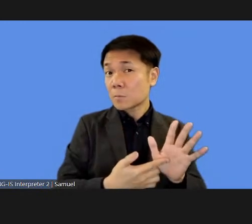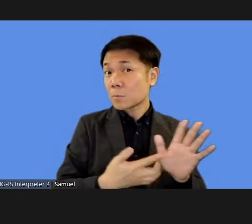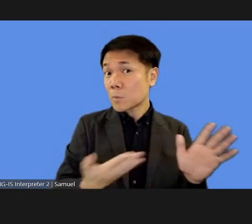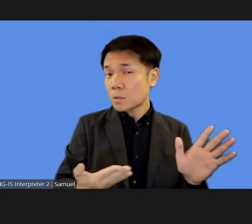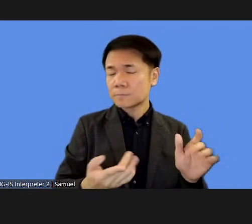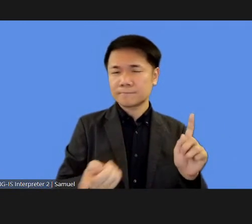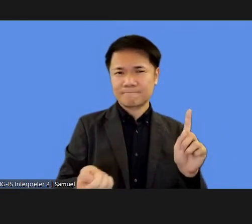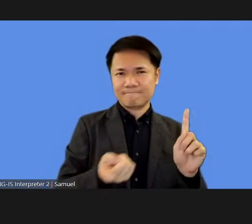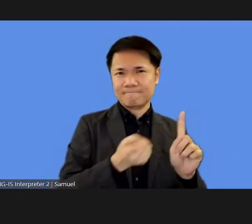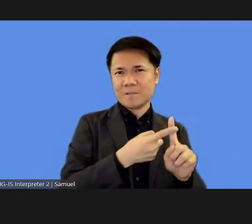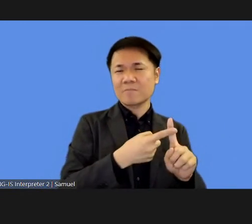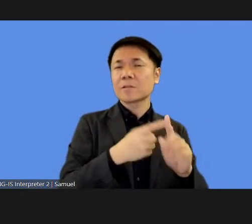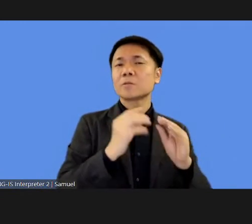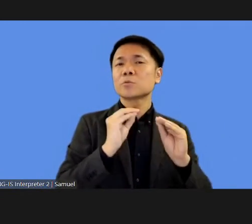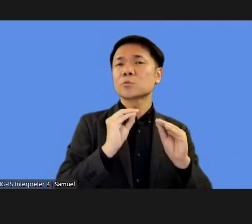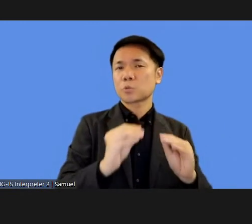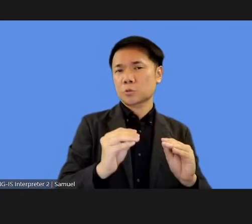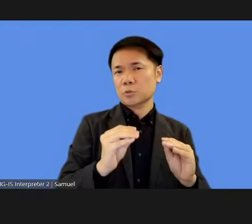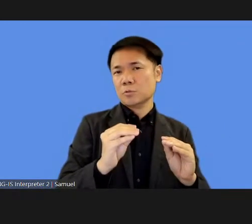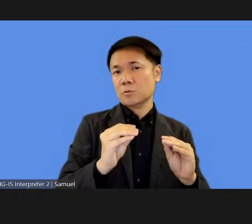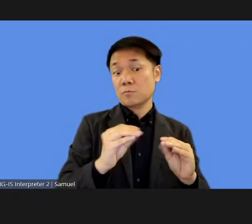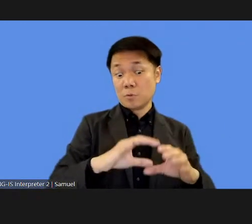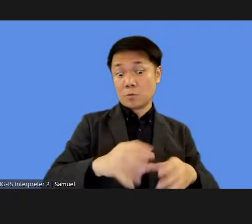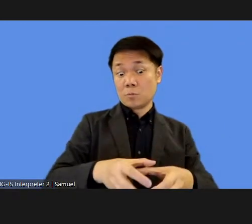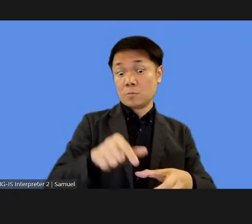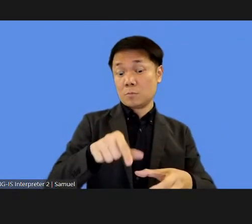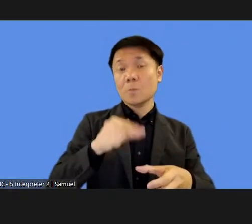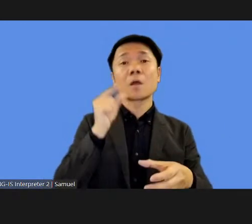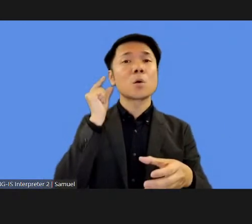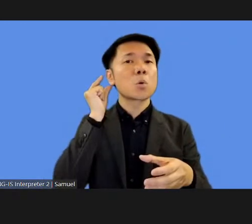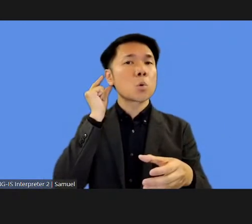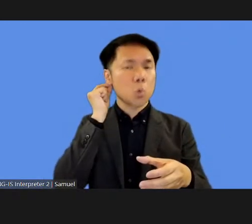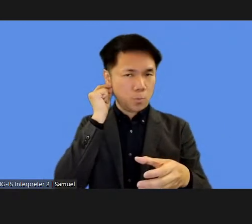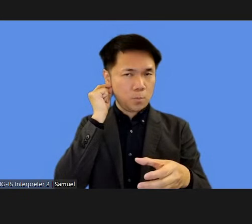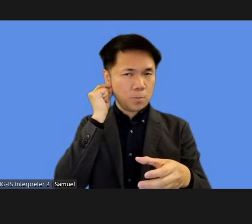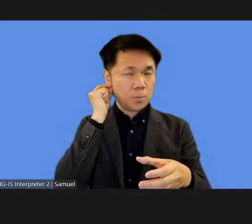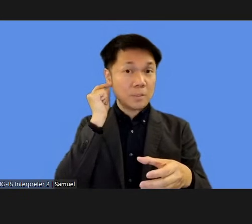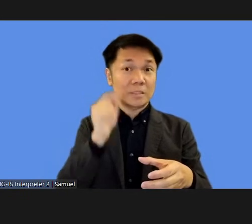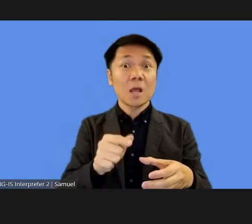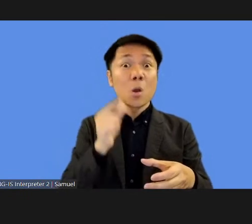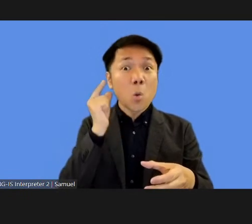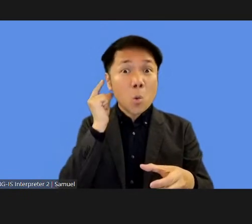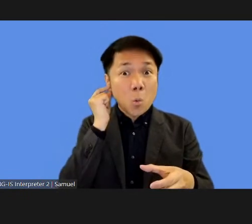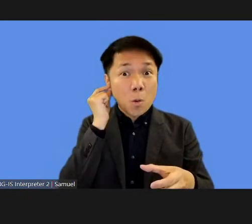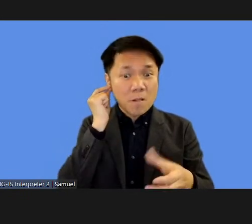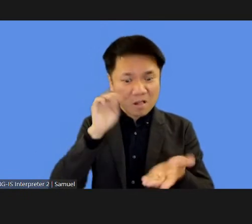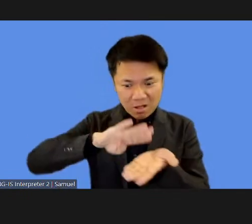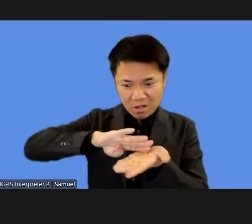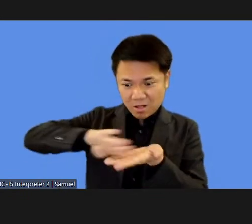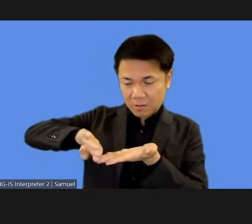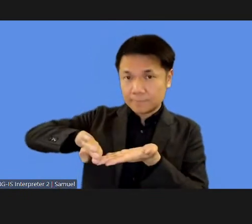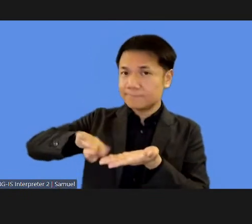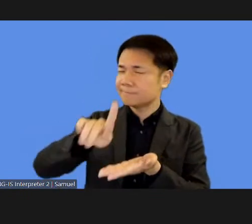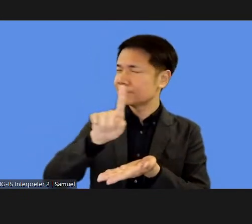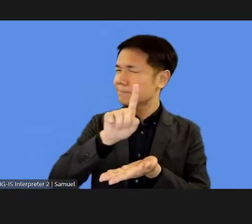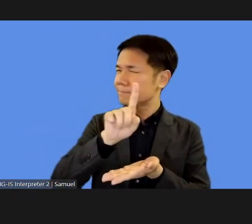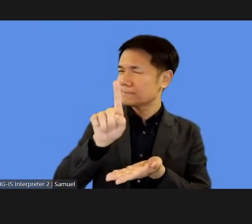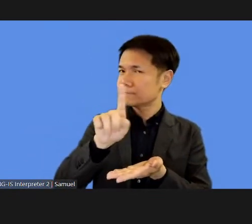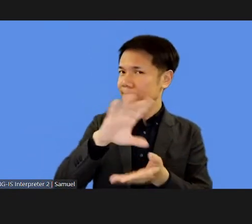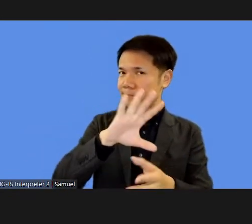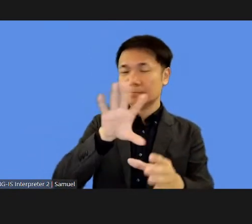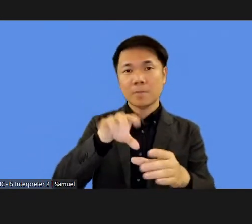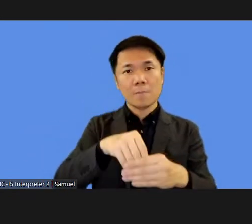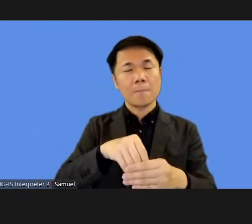especially girls' education, to guarantee inclusivity. In my position, am I